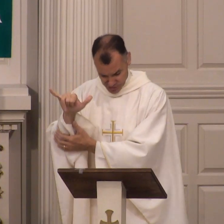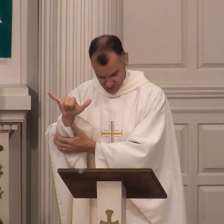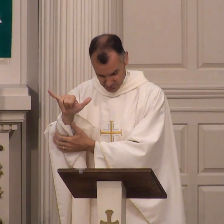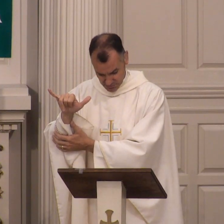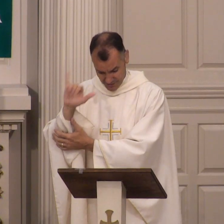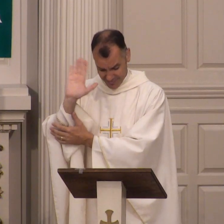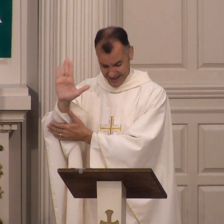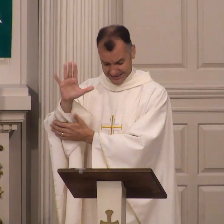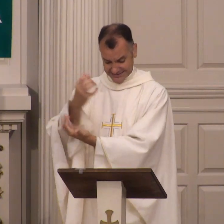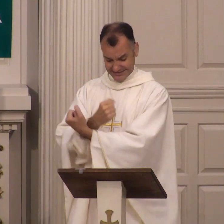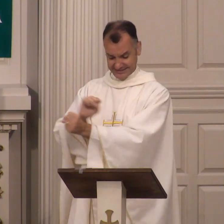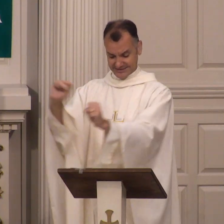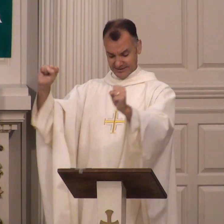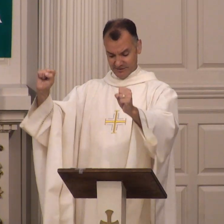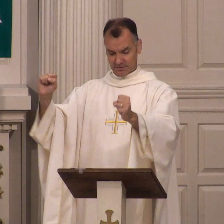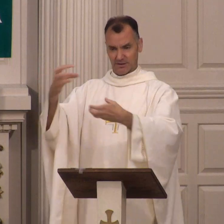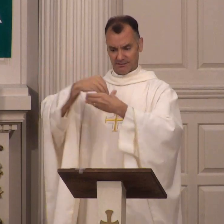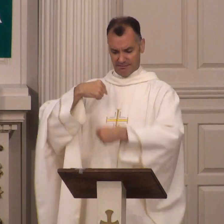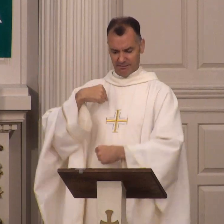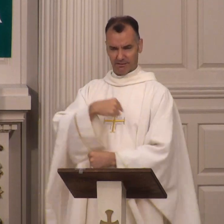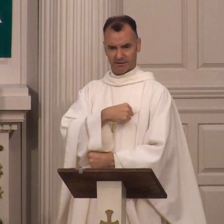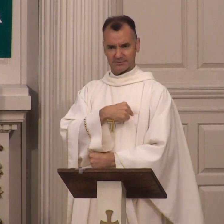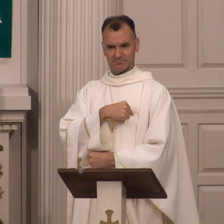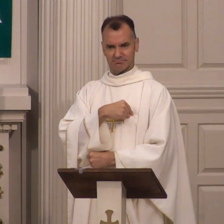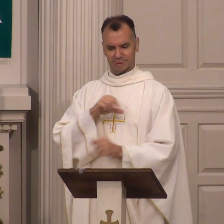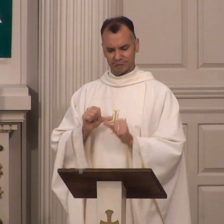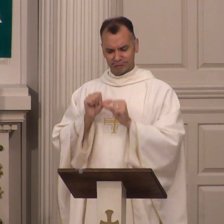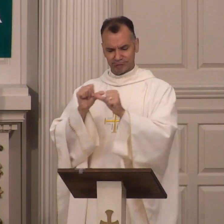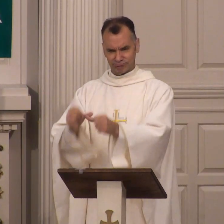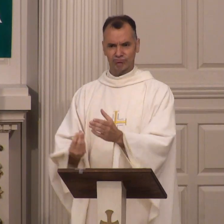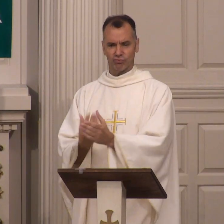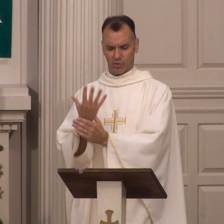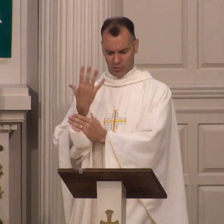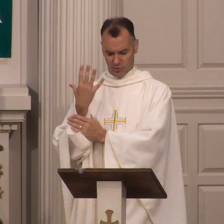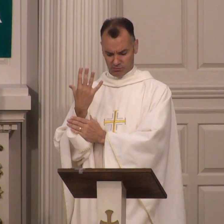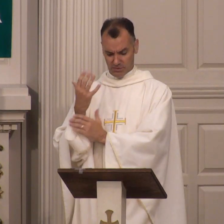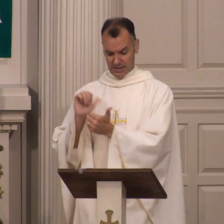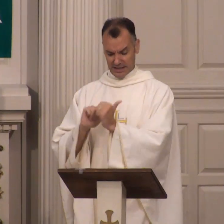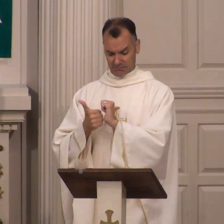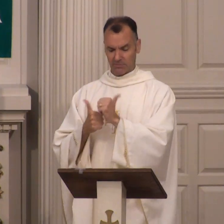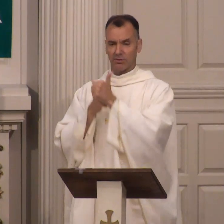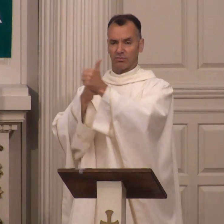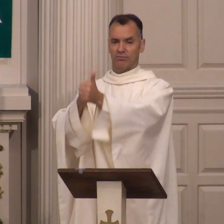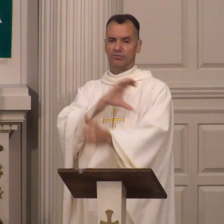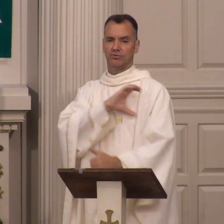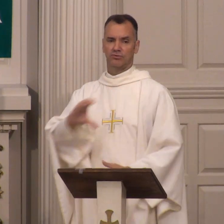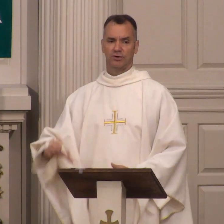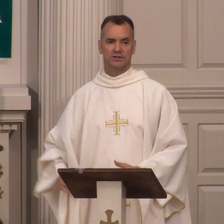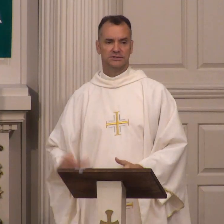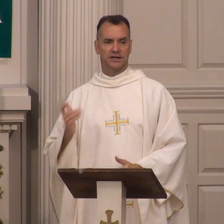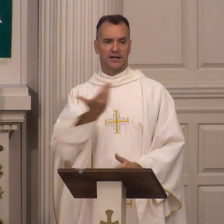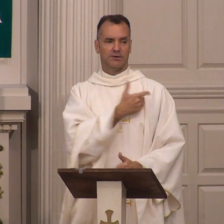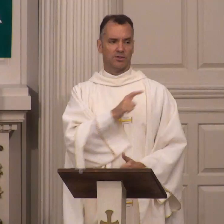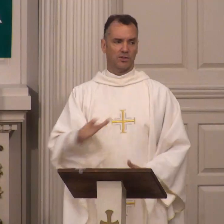mystery, its saving effects upon us may grow. Through Christ our